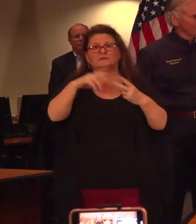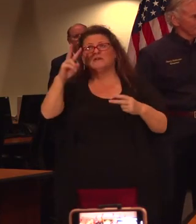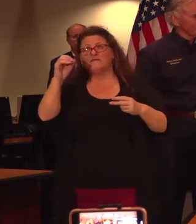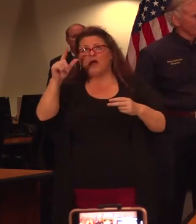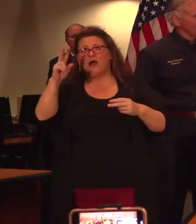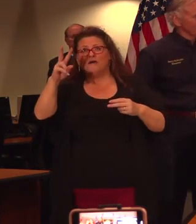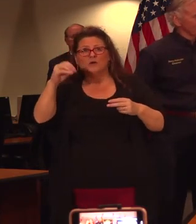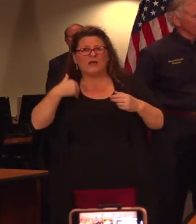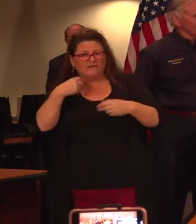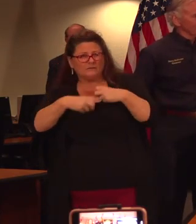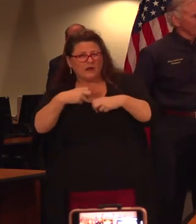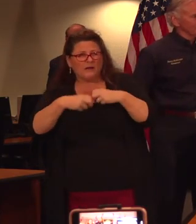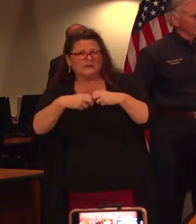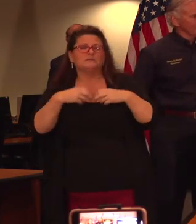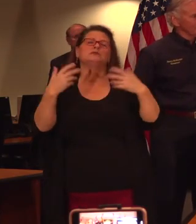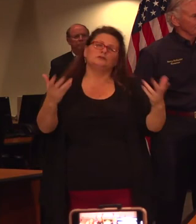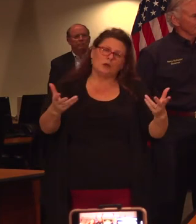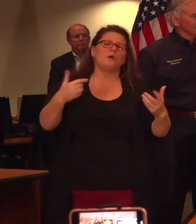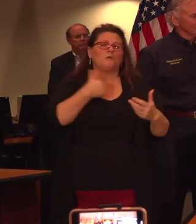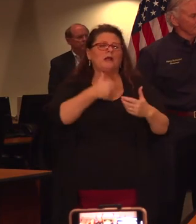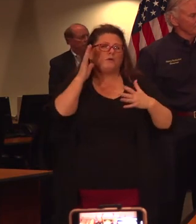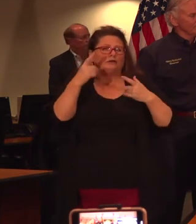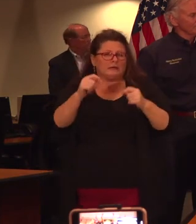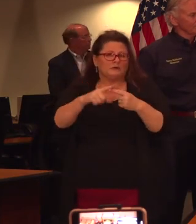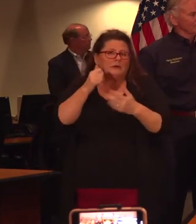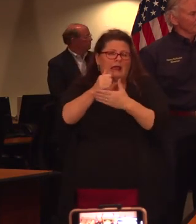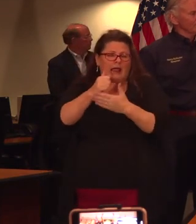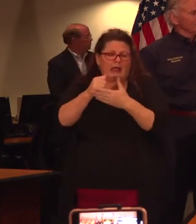We, as an agency, are helping them. If there's something that we can